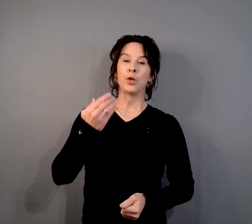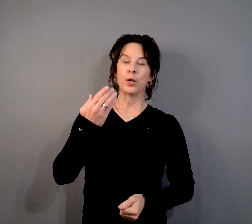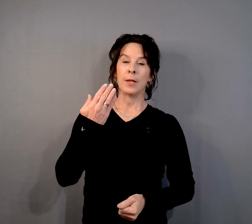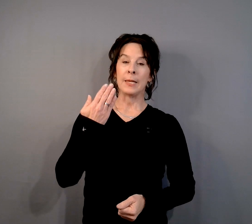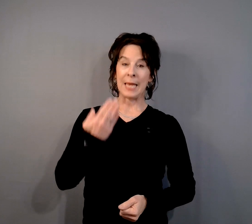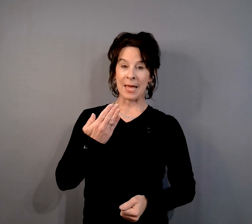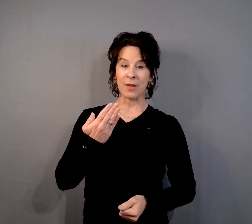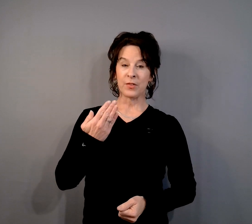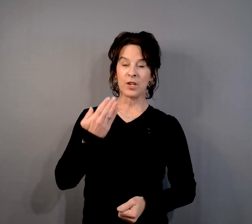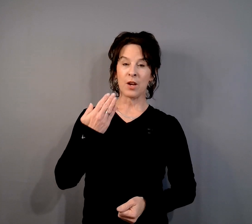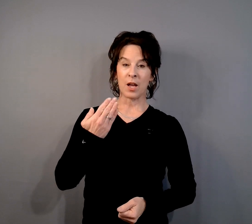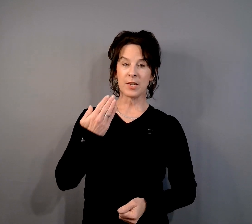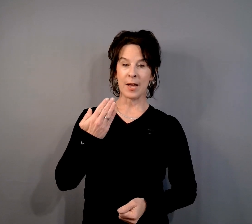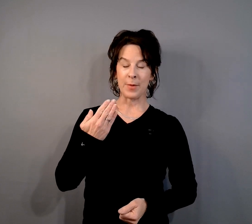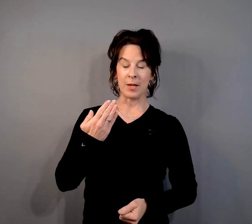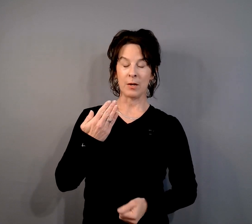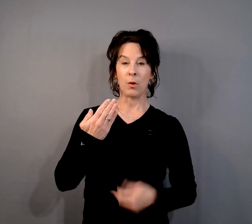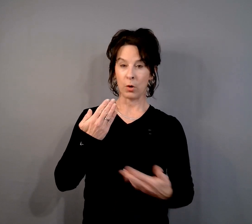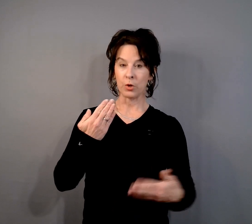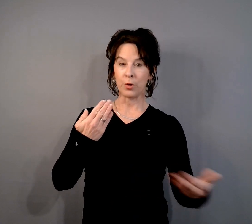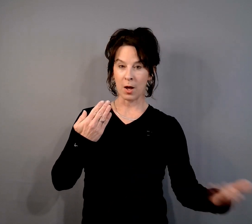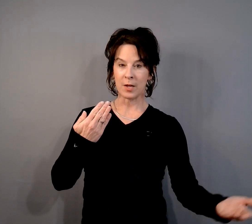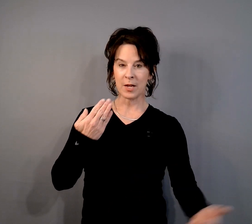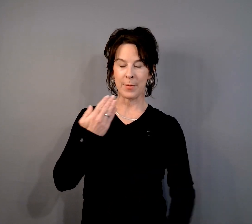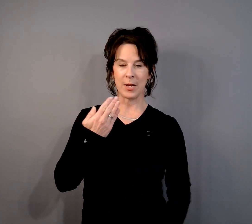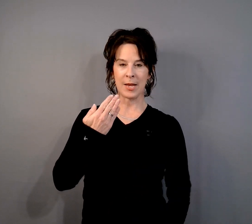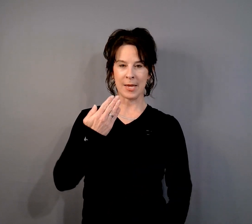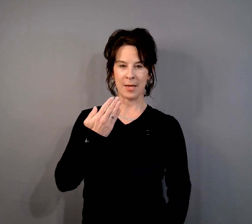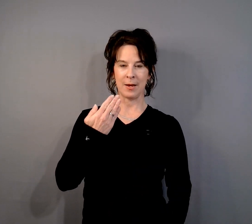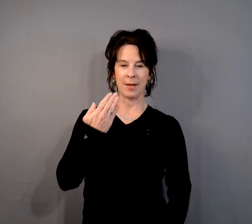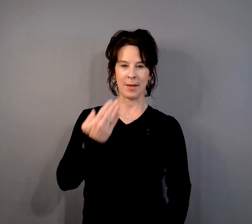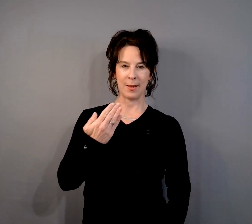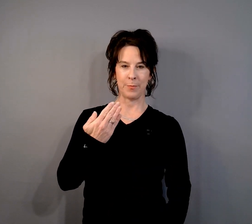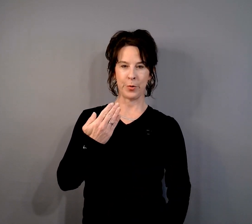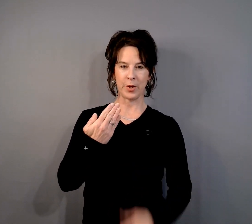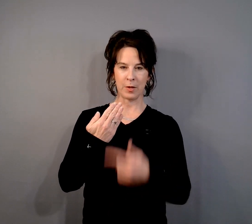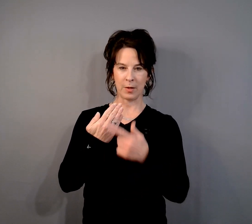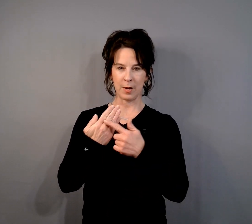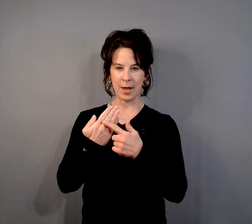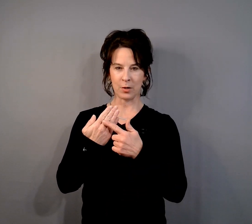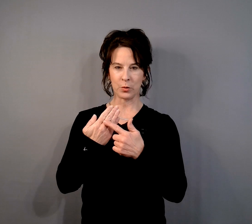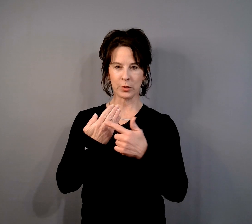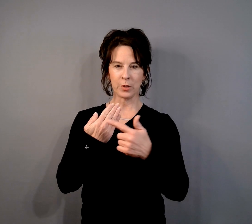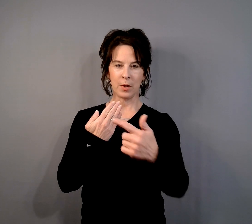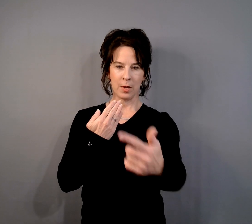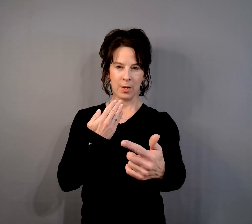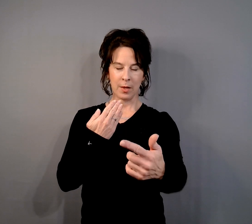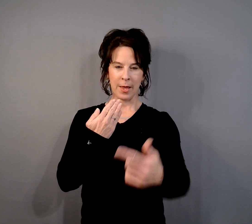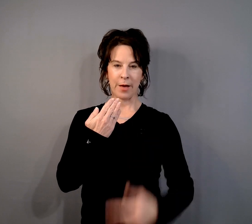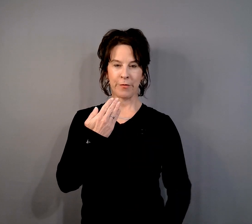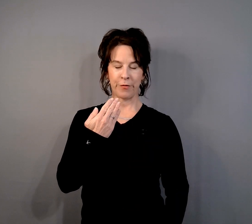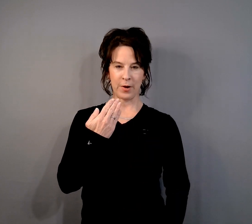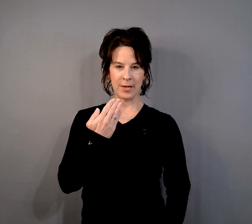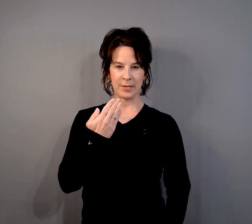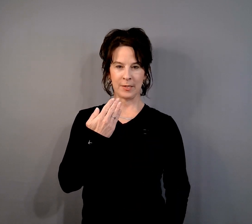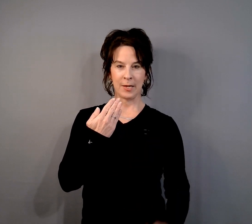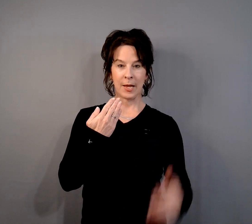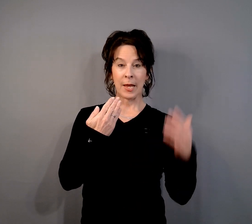your left non-dominant or your non-dominant hand and put the knuckles out front. And